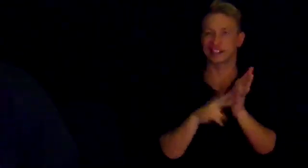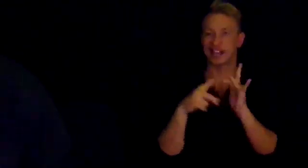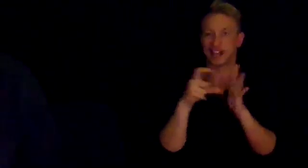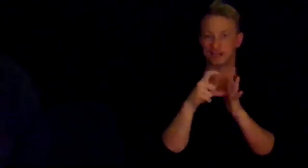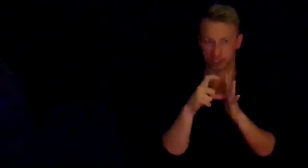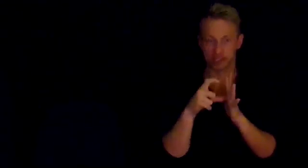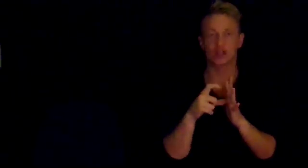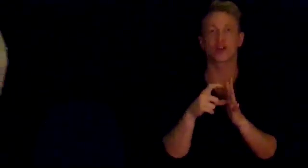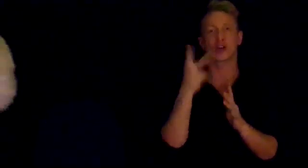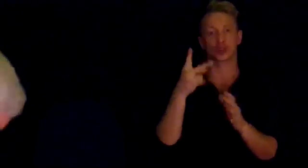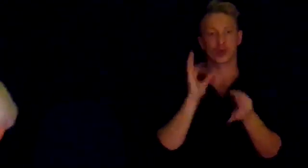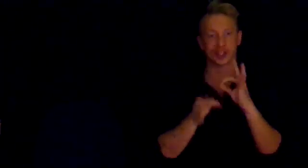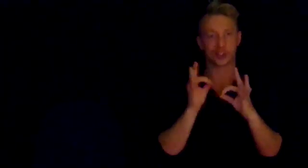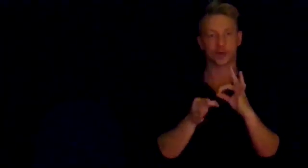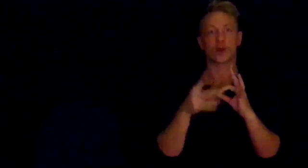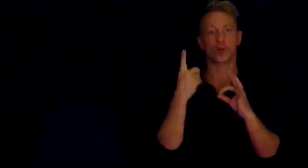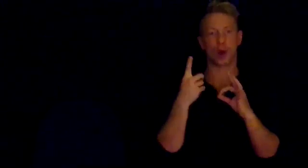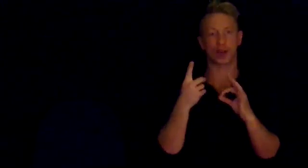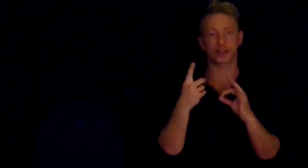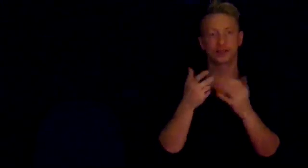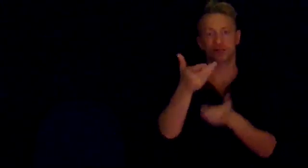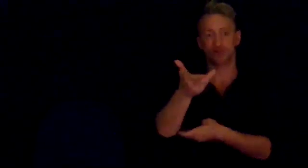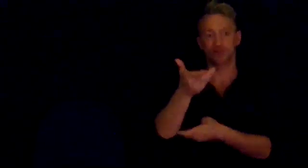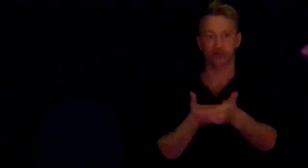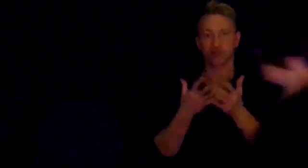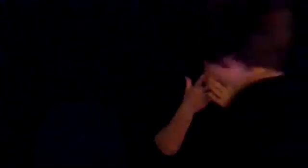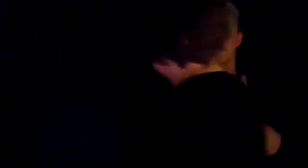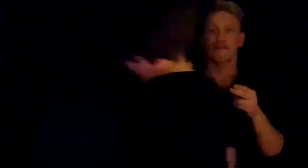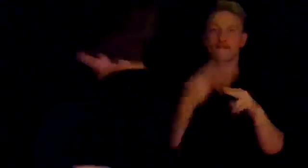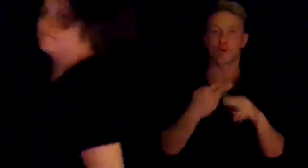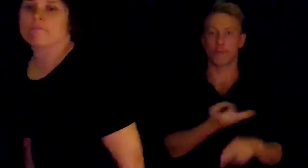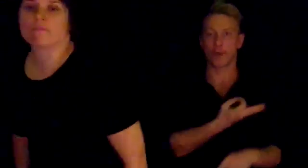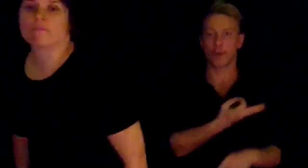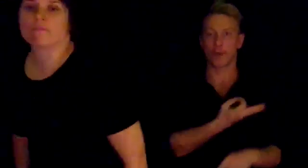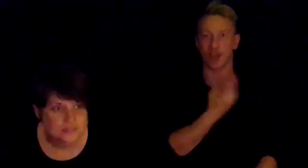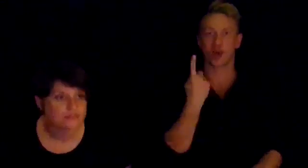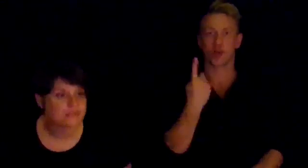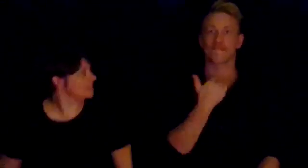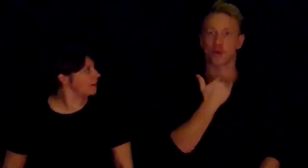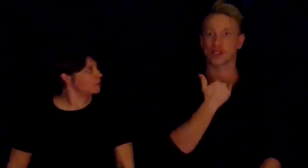interpreters, one relaying for Paola and one voicing.